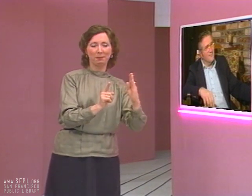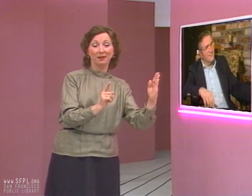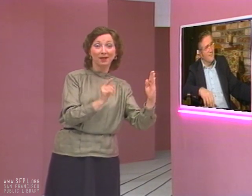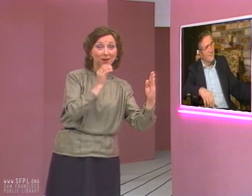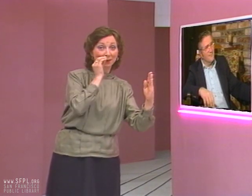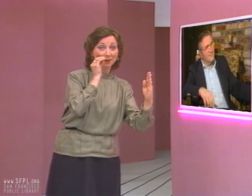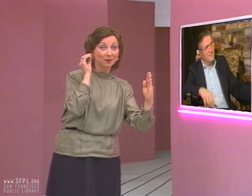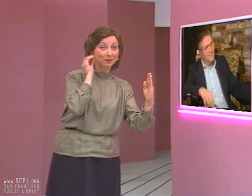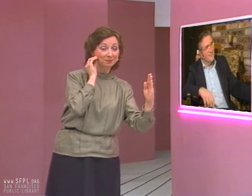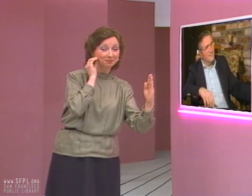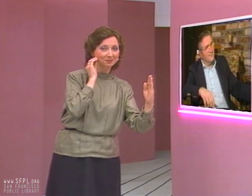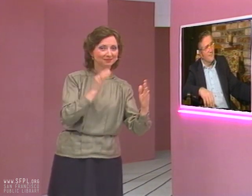home.